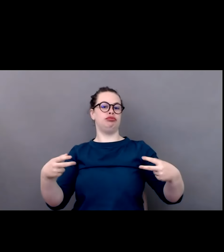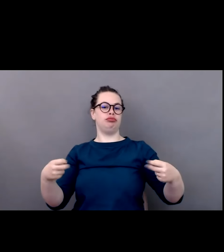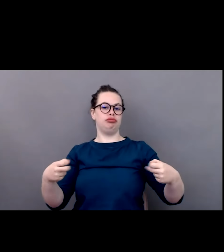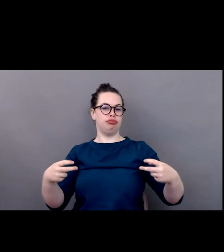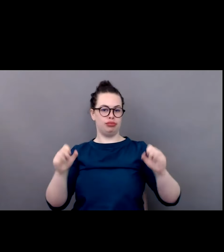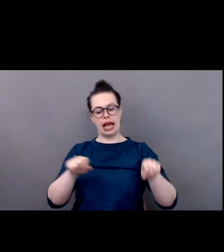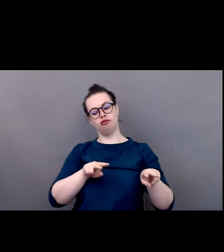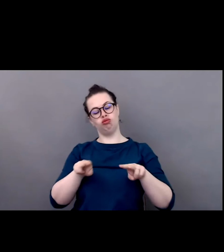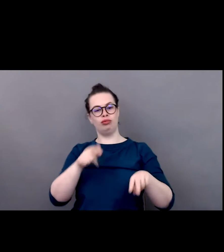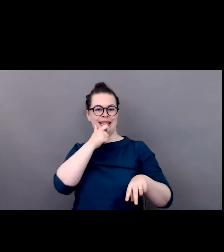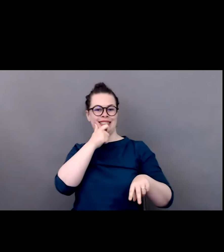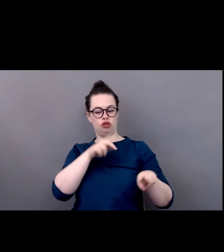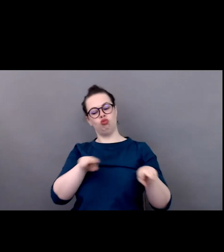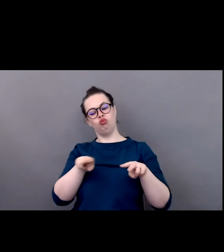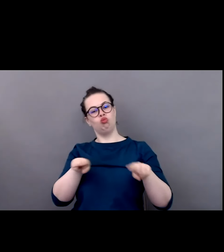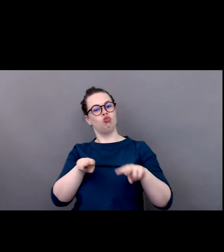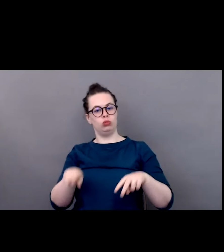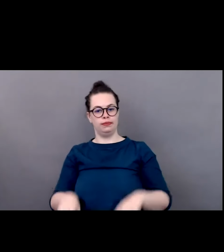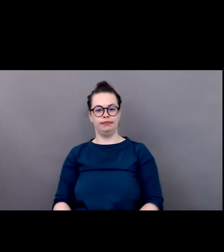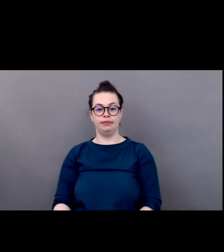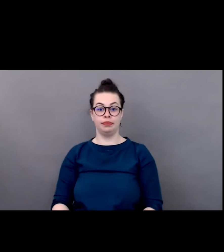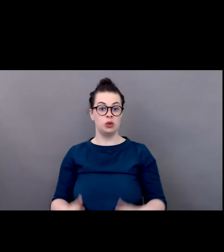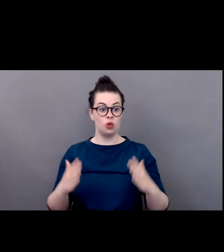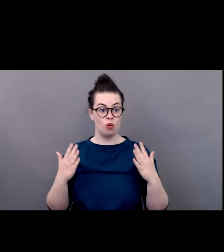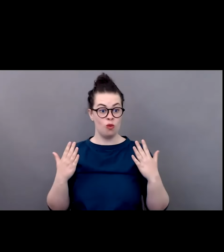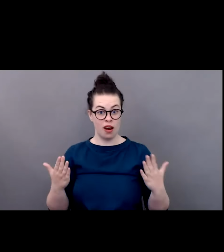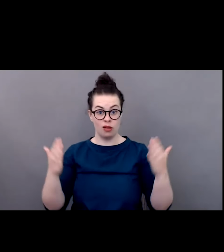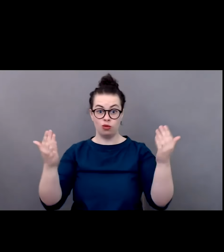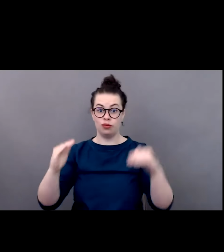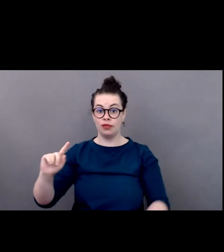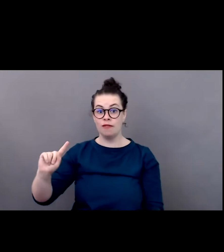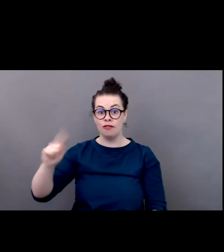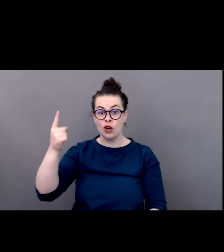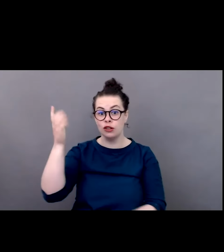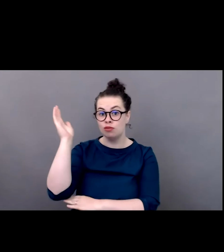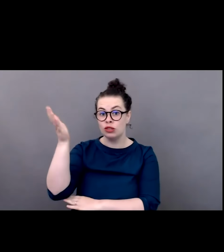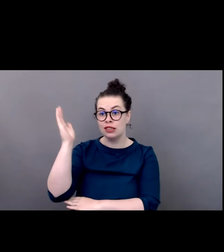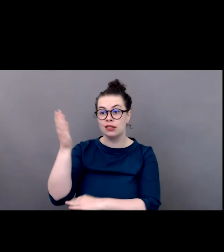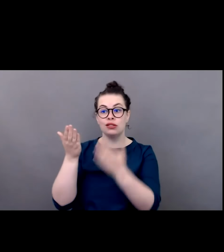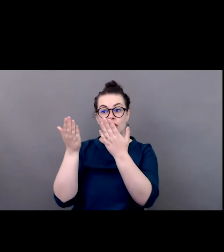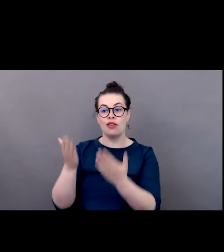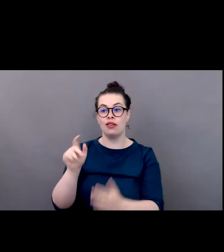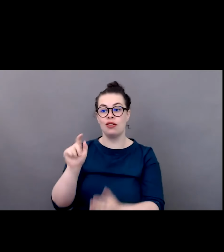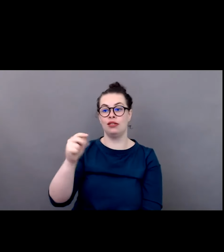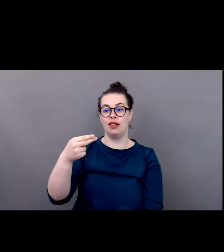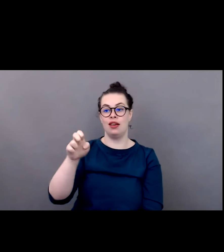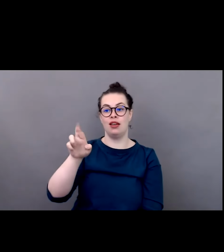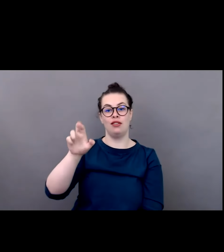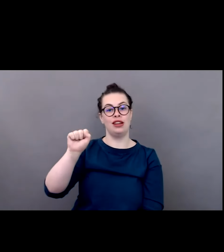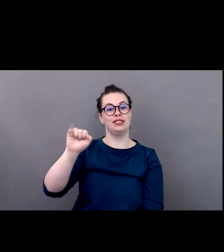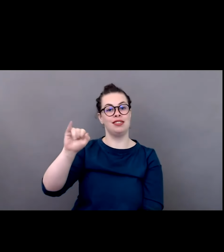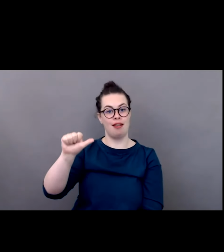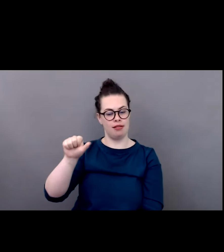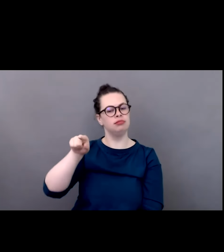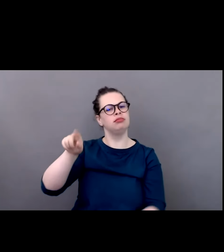And without further ado, let me introduce our first presenter, Teresa, who will focus